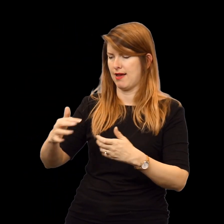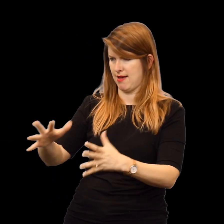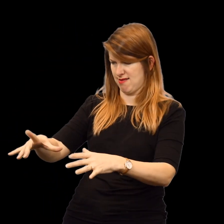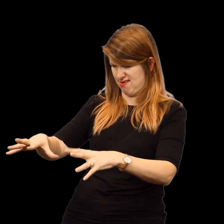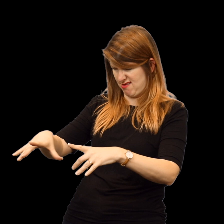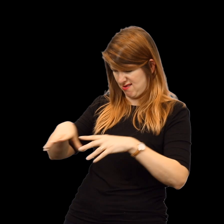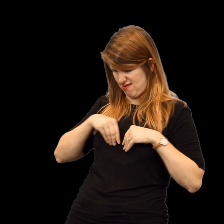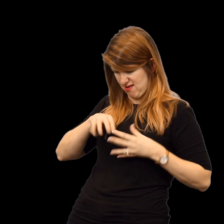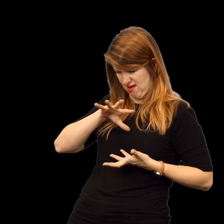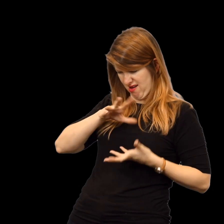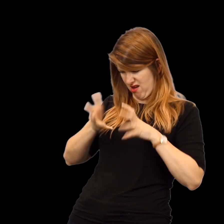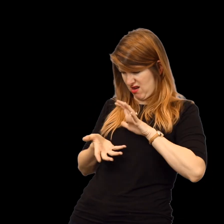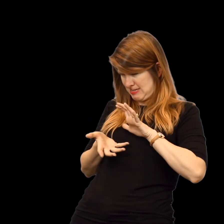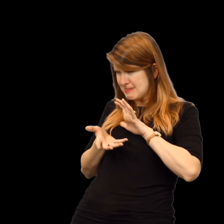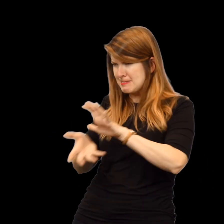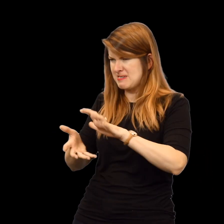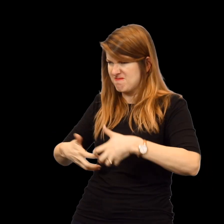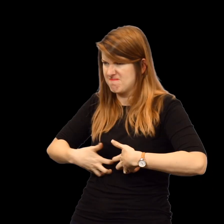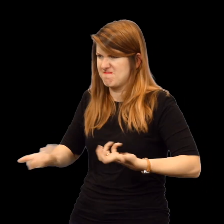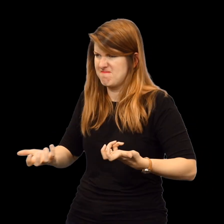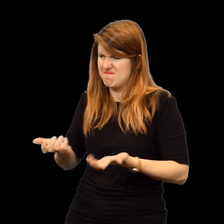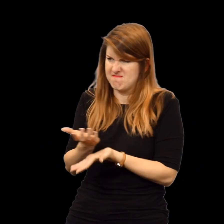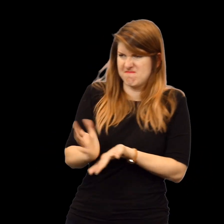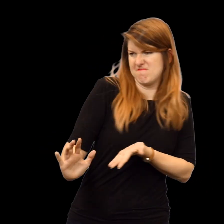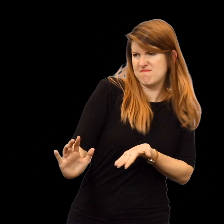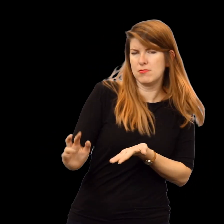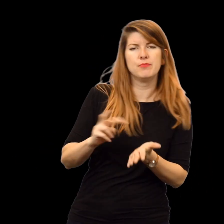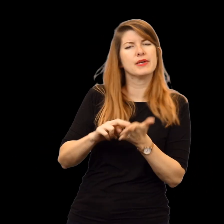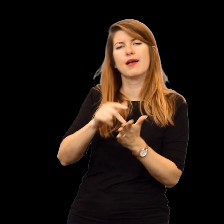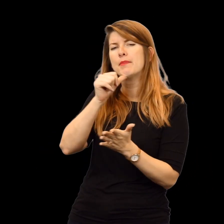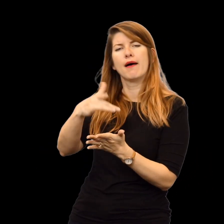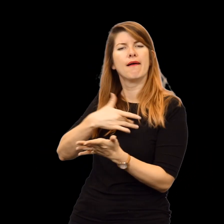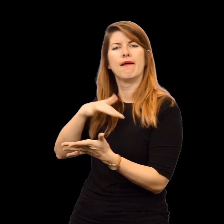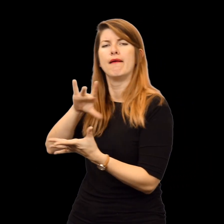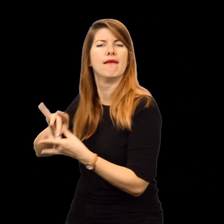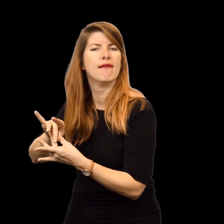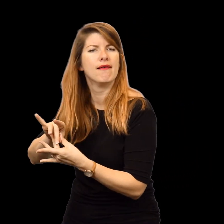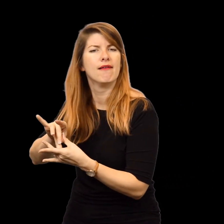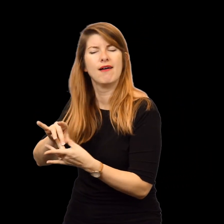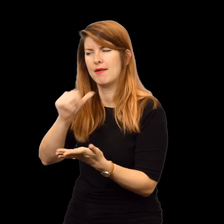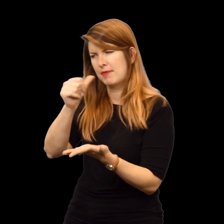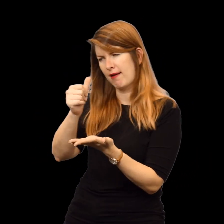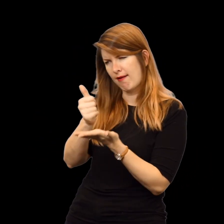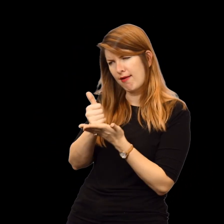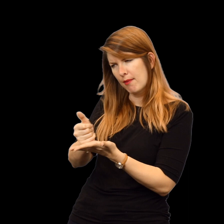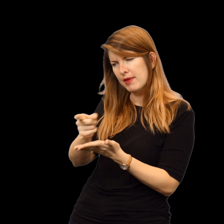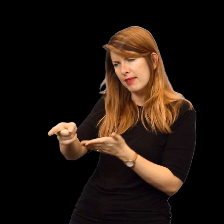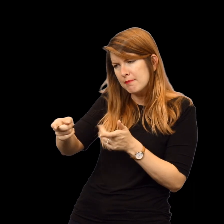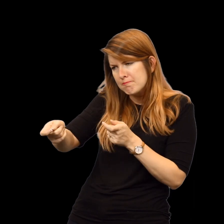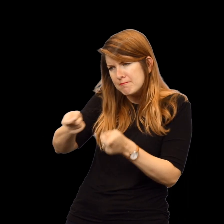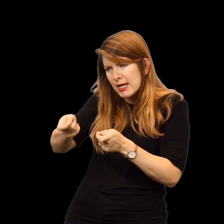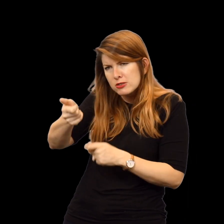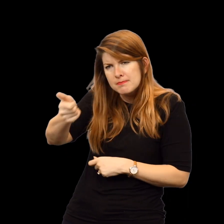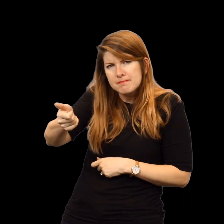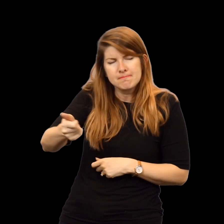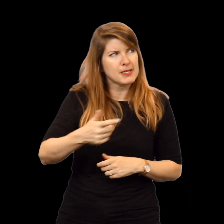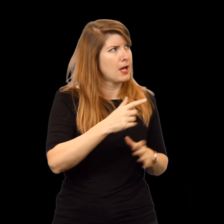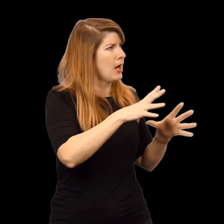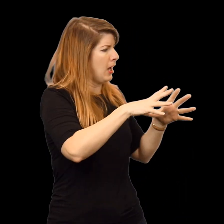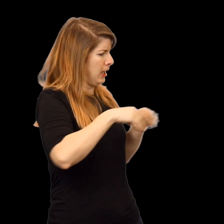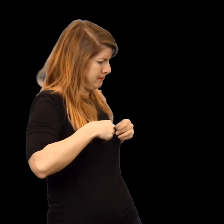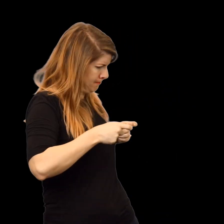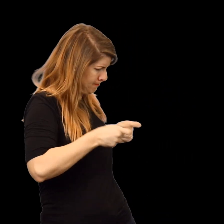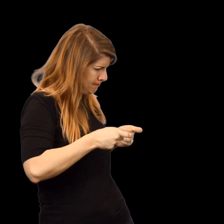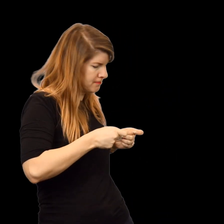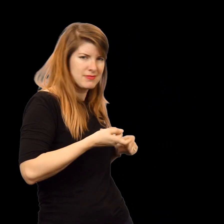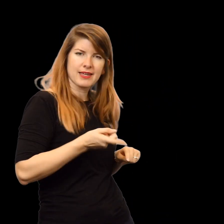irritation, rage, rejection, I am not resonating with them. I am not helping them to manage what's going on inside